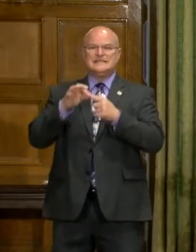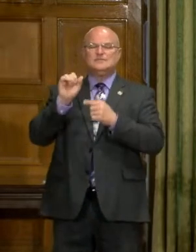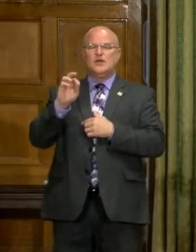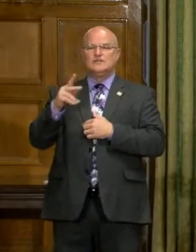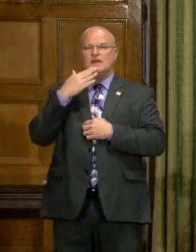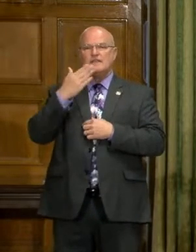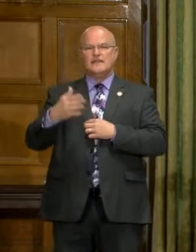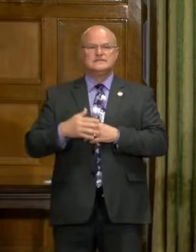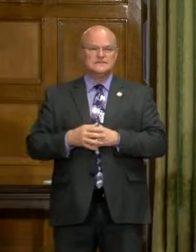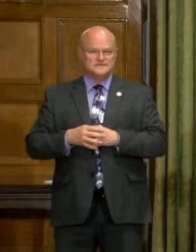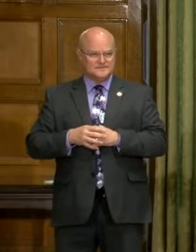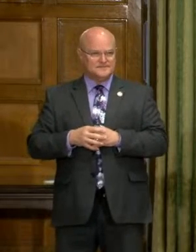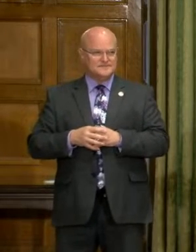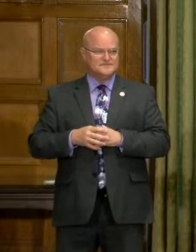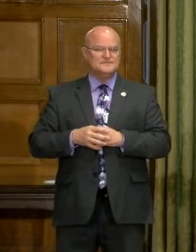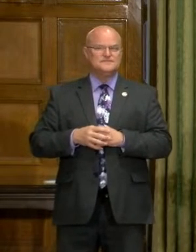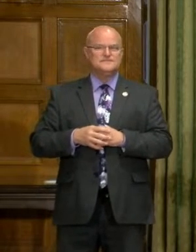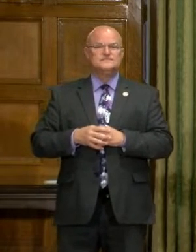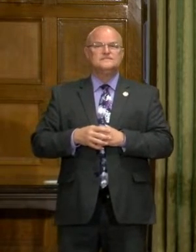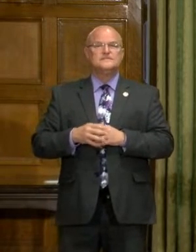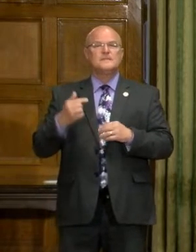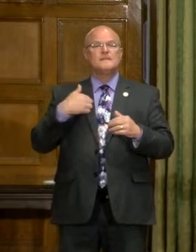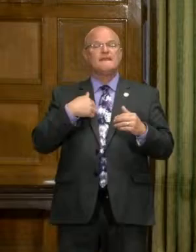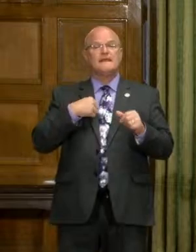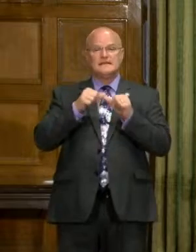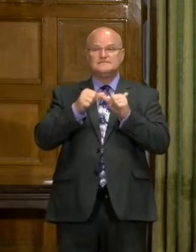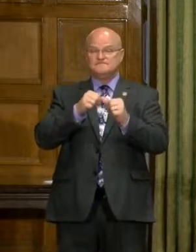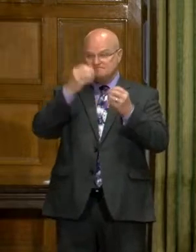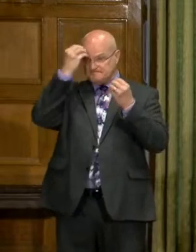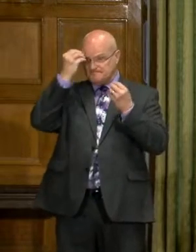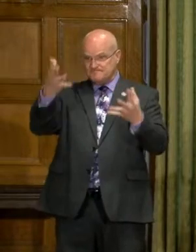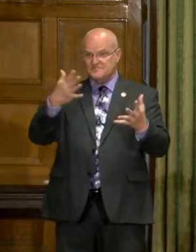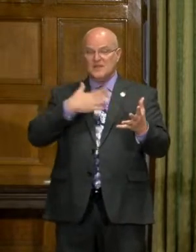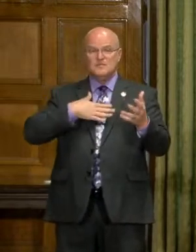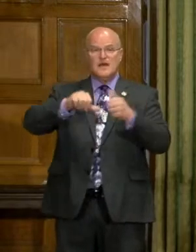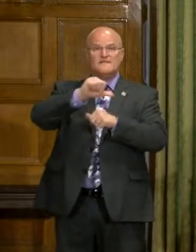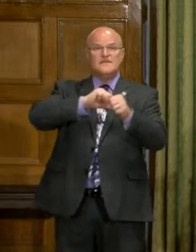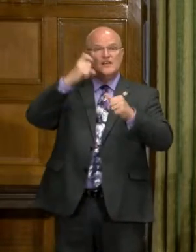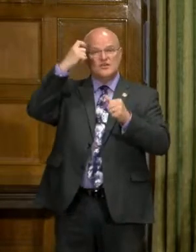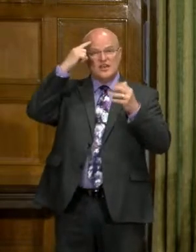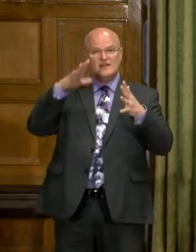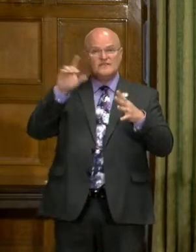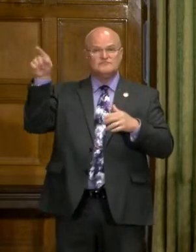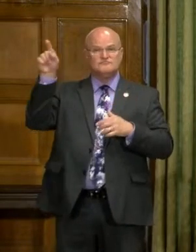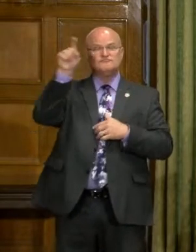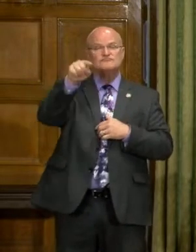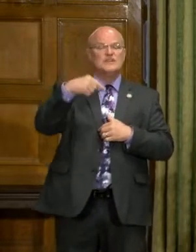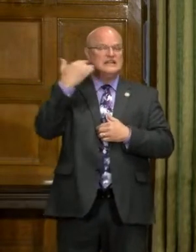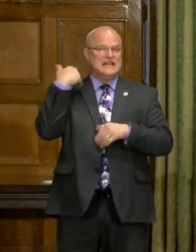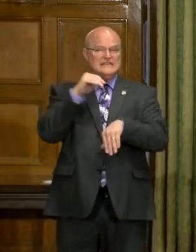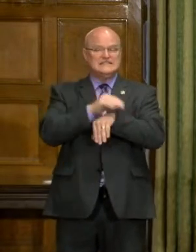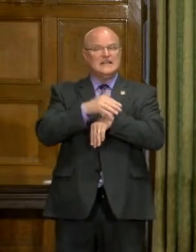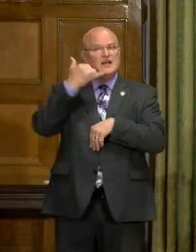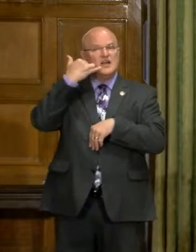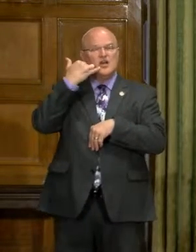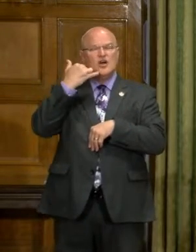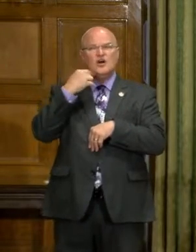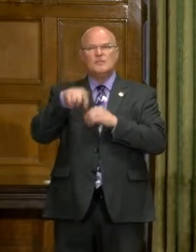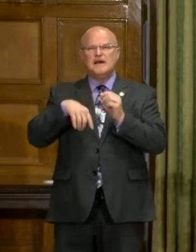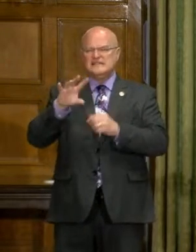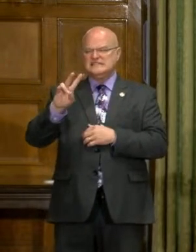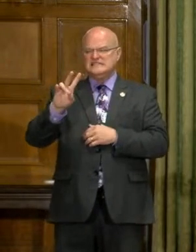Arkansas? Thanks. I continue to communicate with my fellow governors. Last night I had a call with